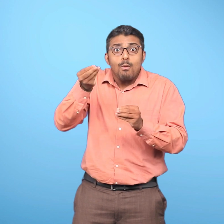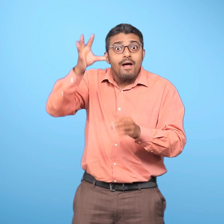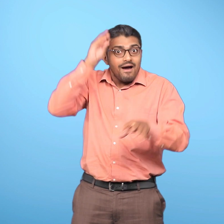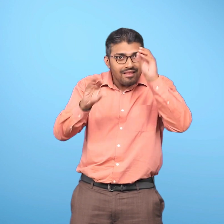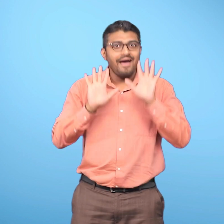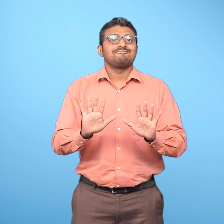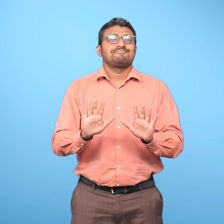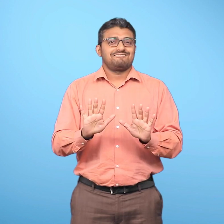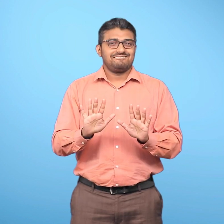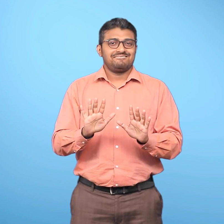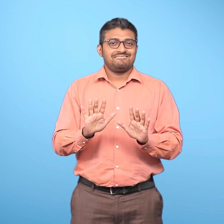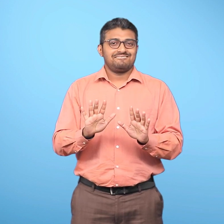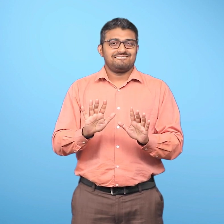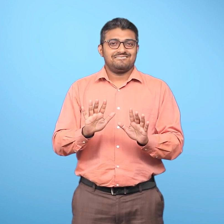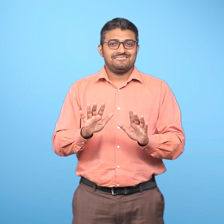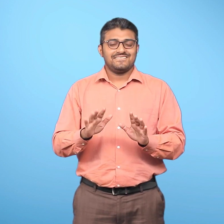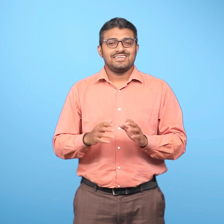made and the way these can be grouped.